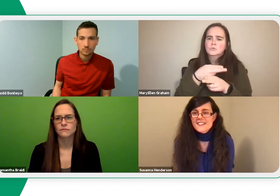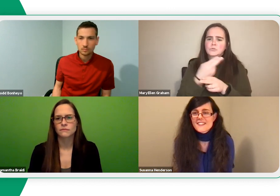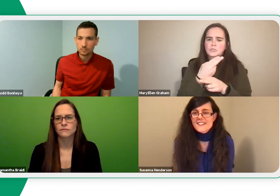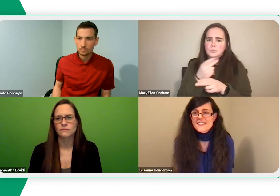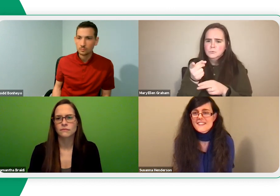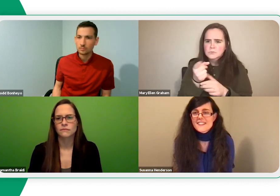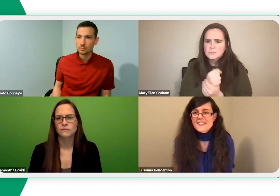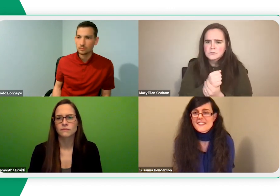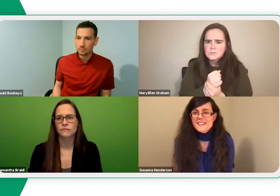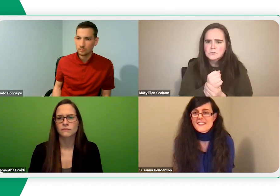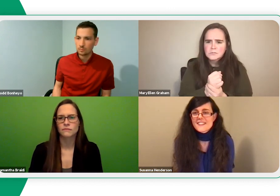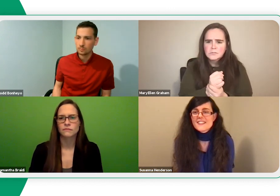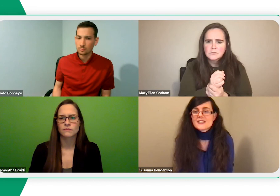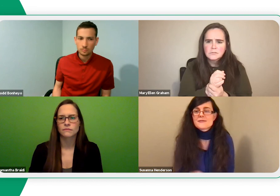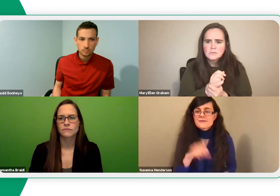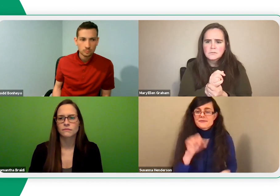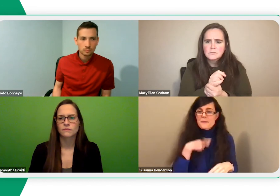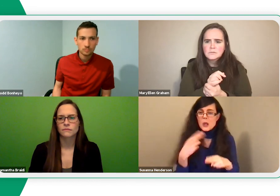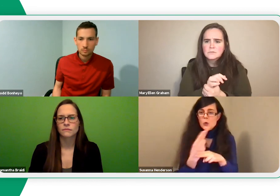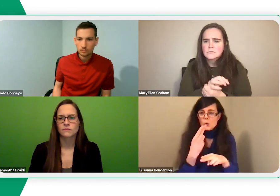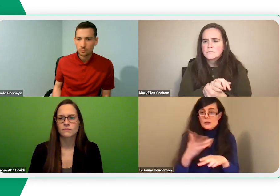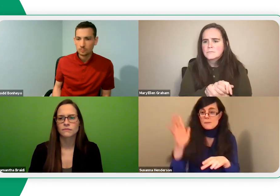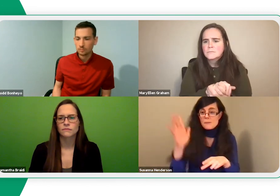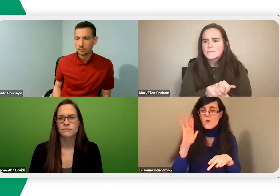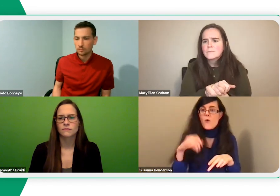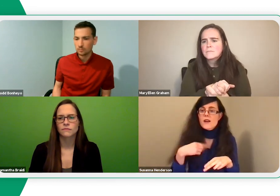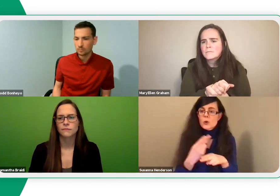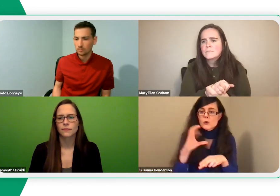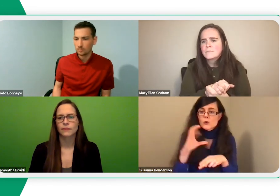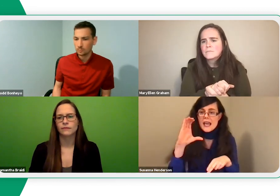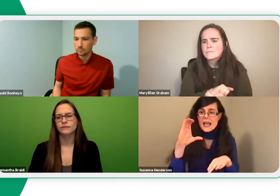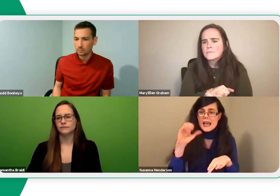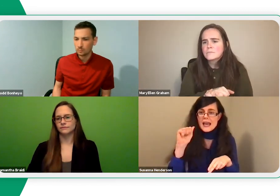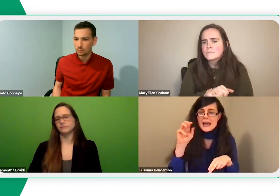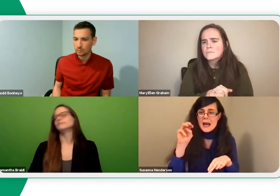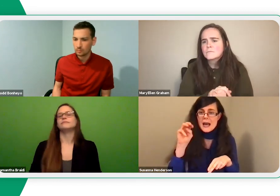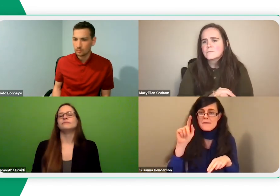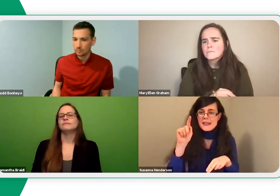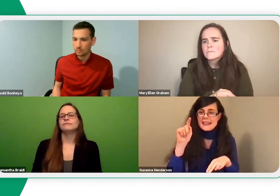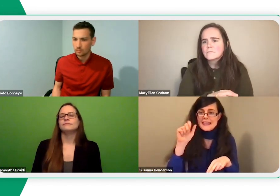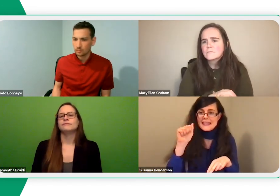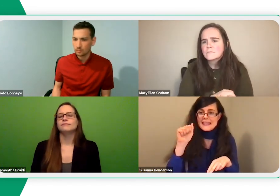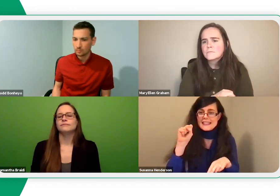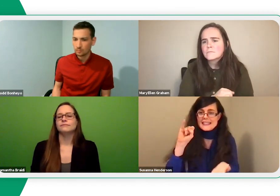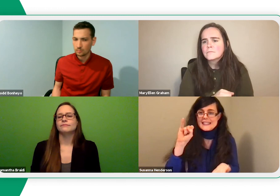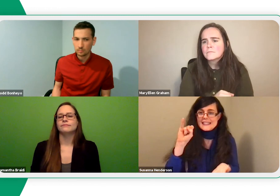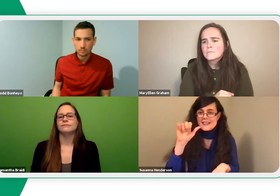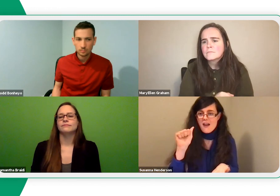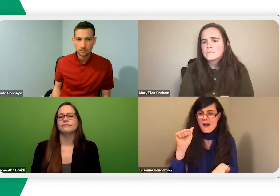that mentioned videos. You were talking about using some videos in your curriculum, right? This is